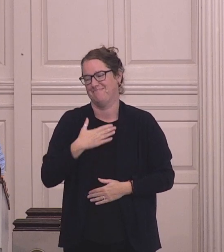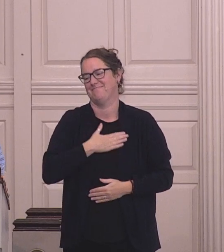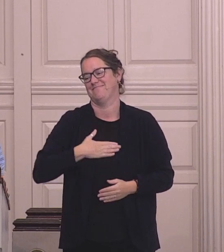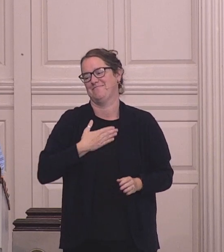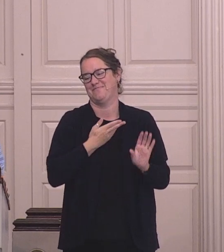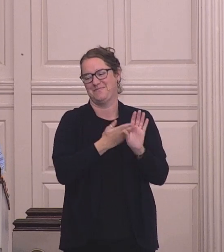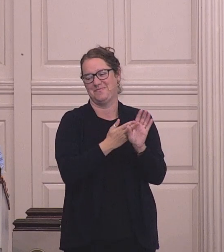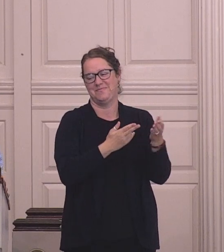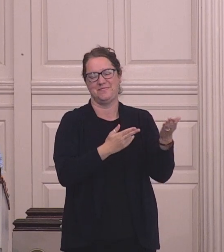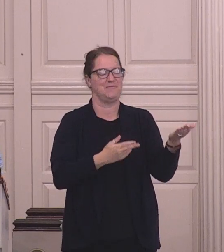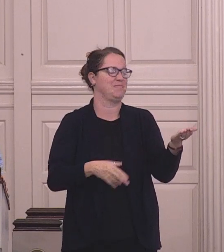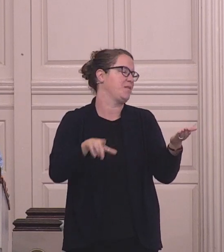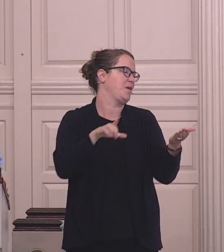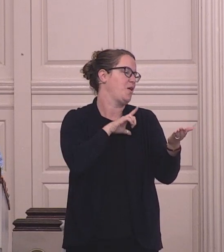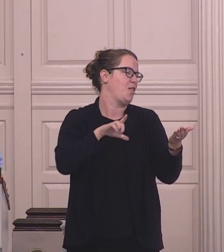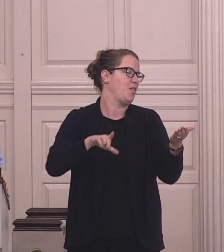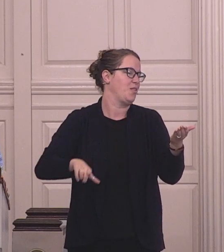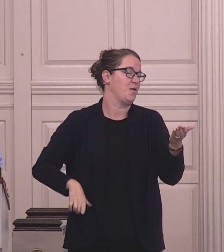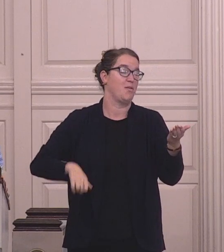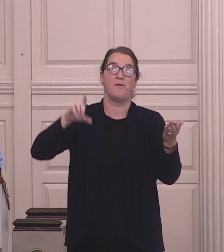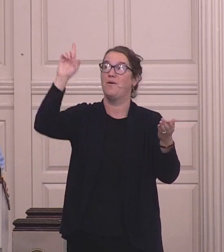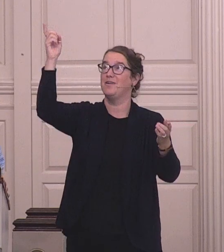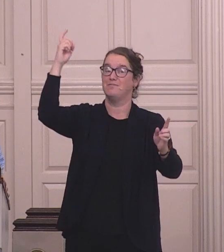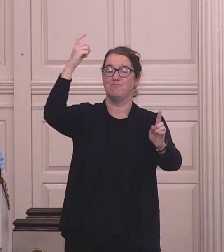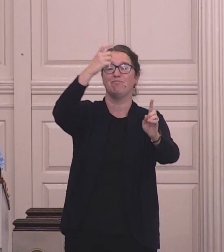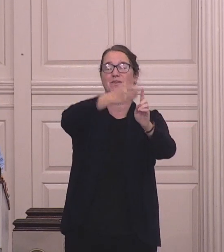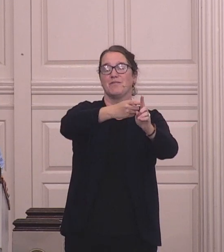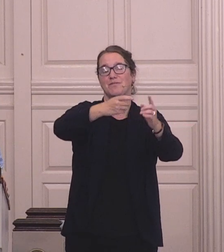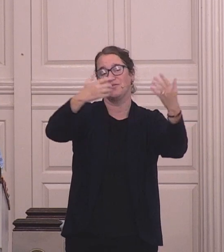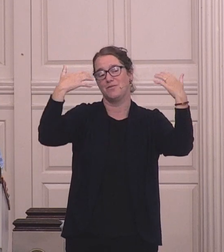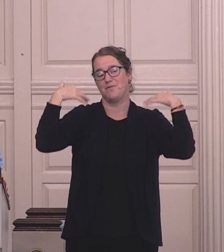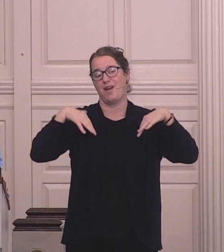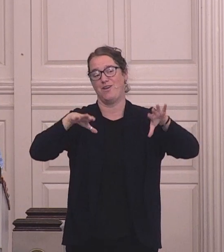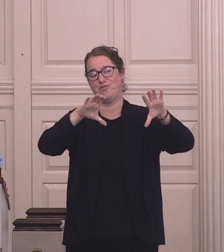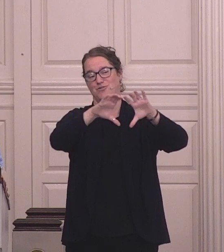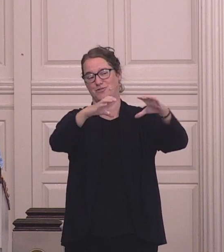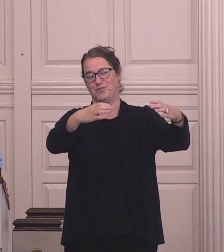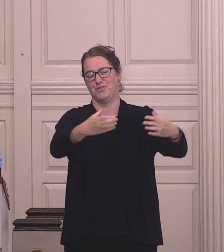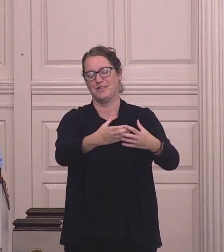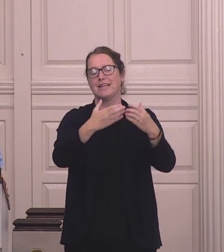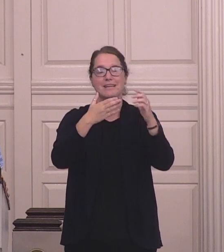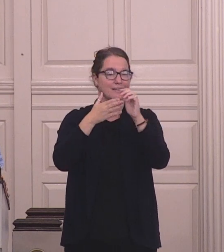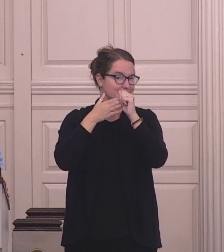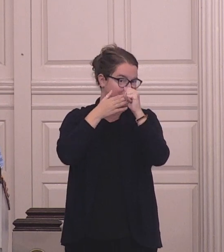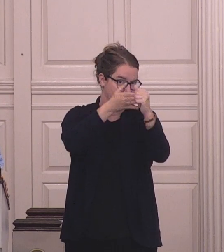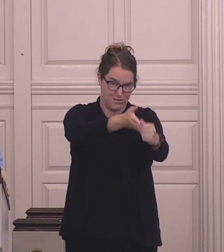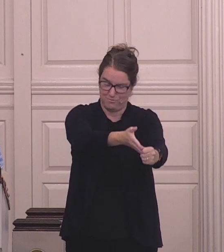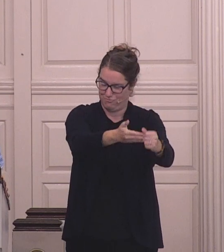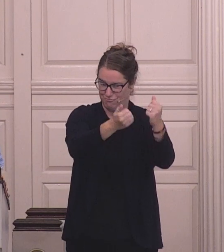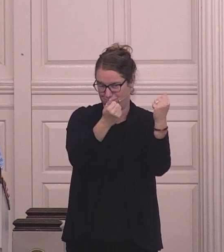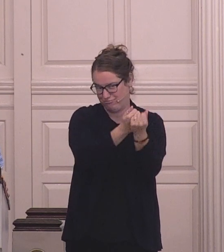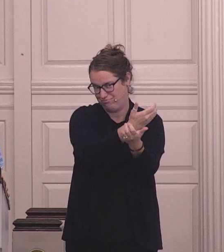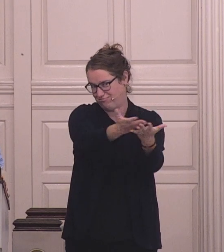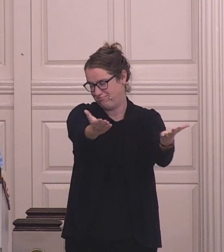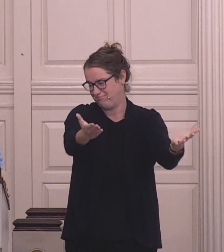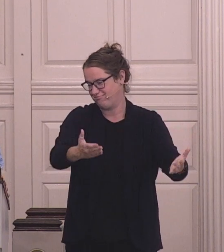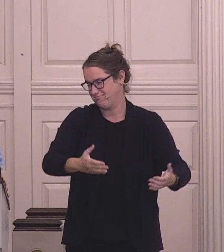The Lord has put angels in charge of you to guard you in all your ways.